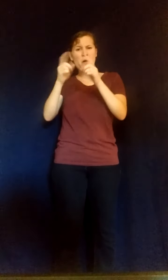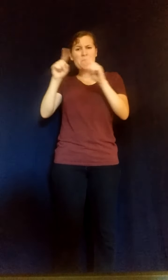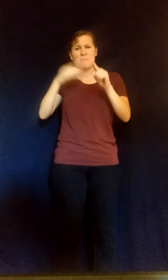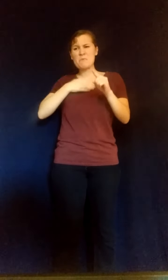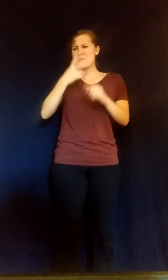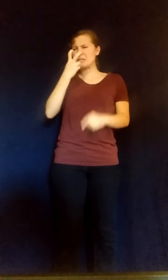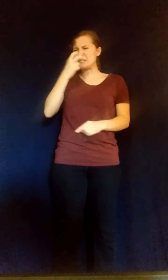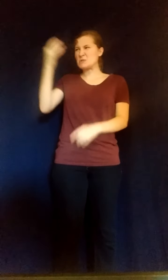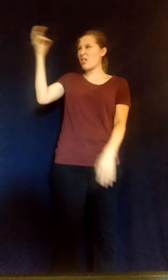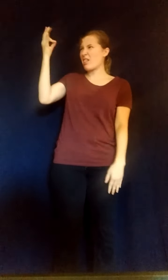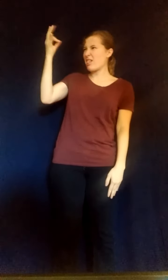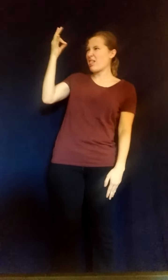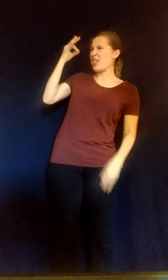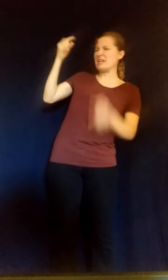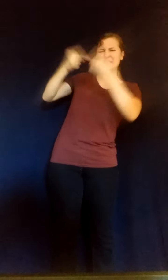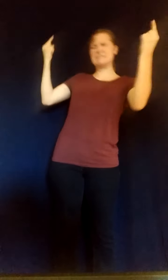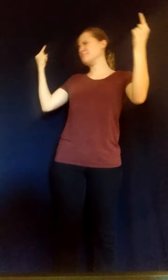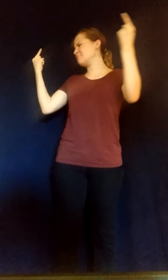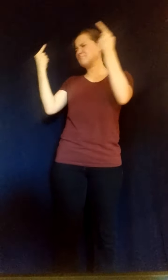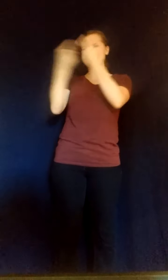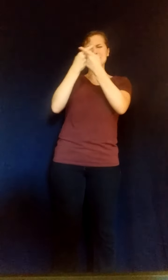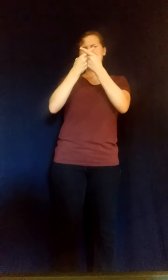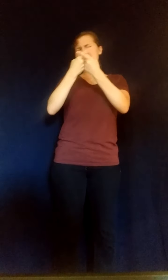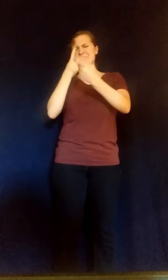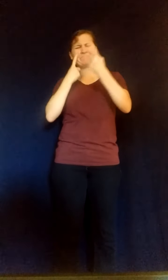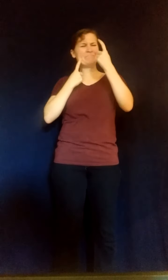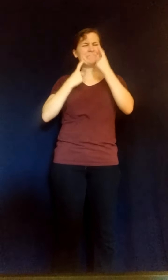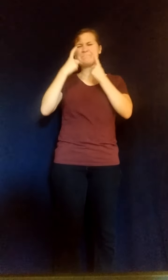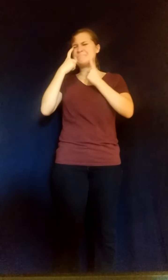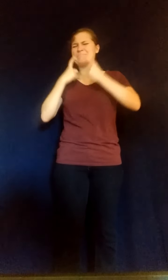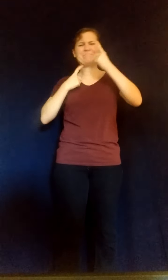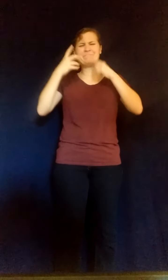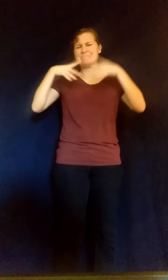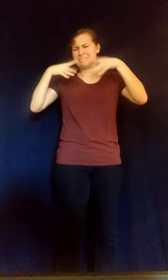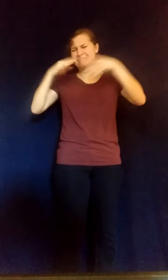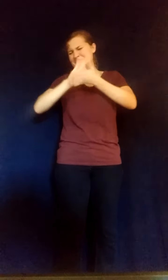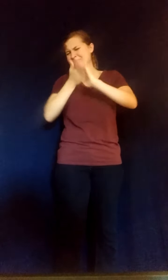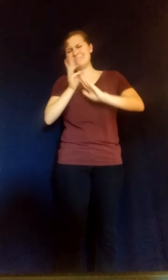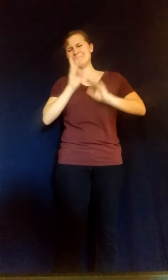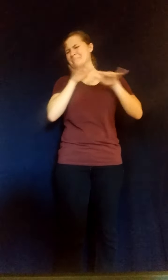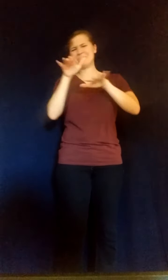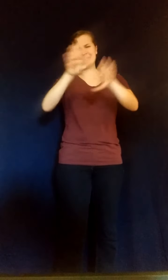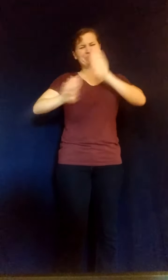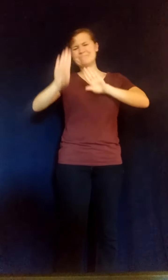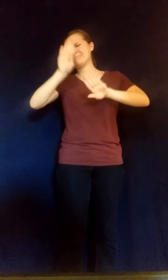a sermon of their own, and the streams of my tears turned into oceans of frustration. I